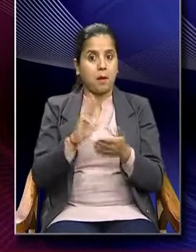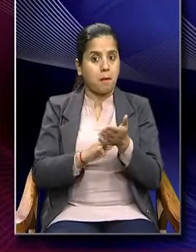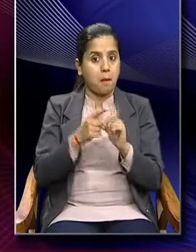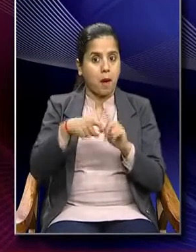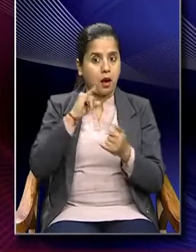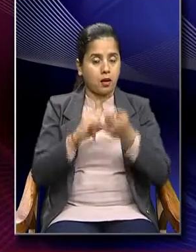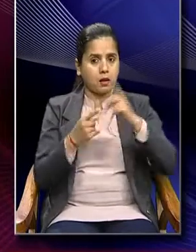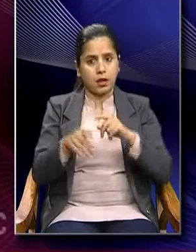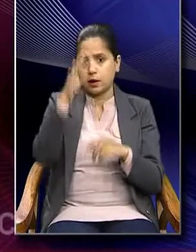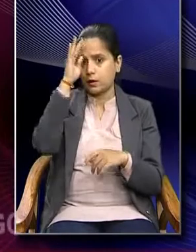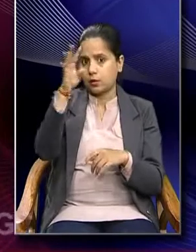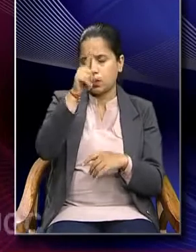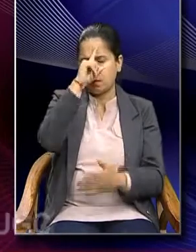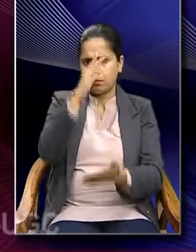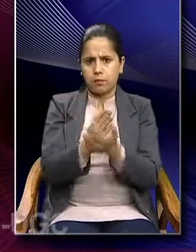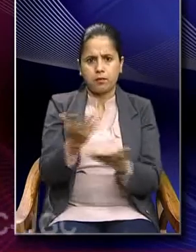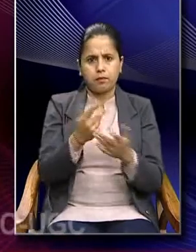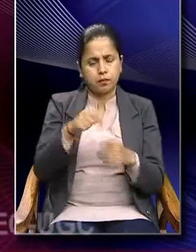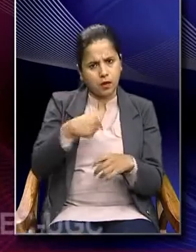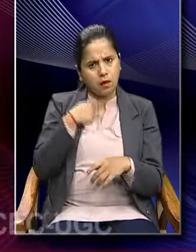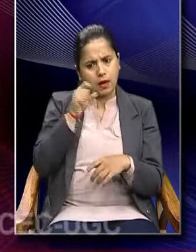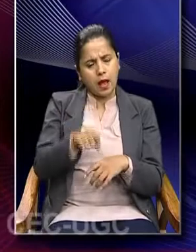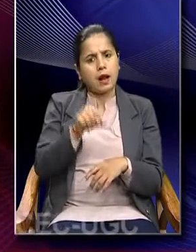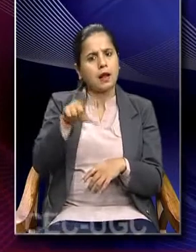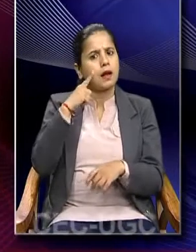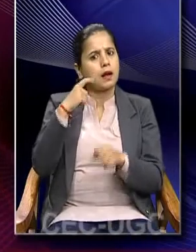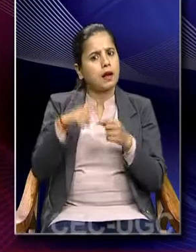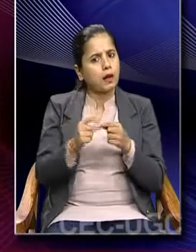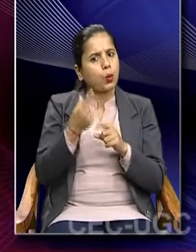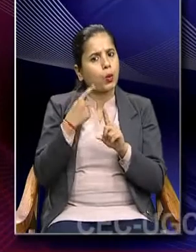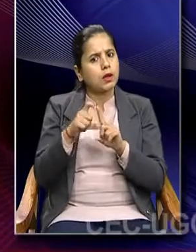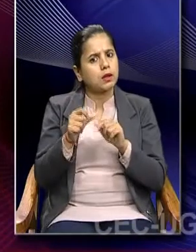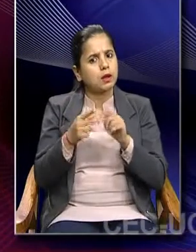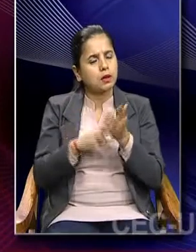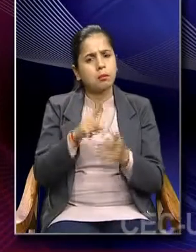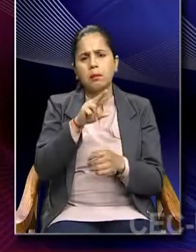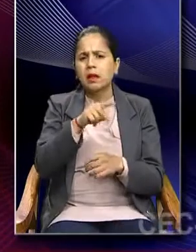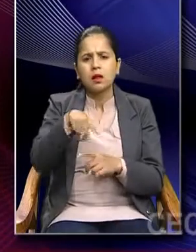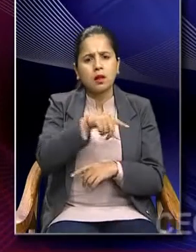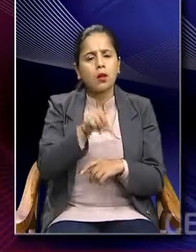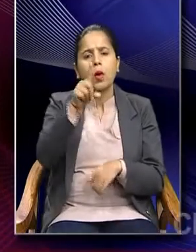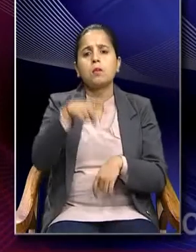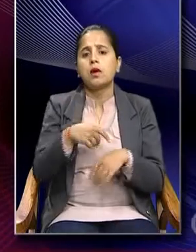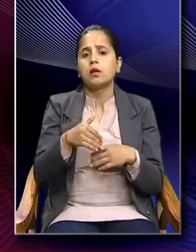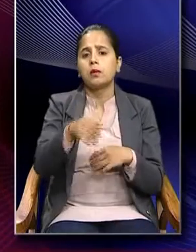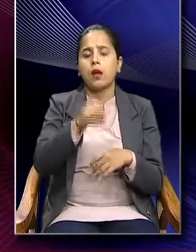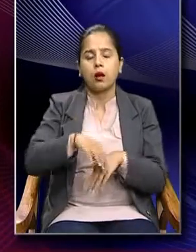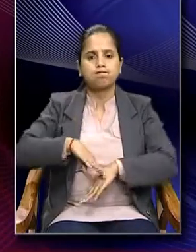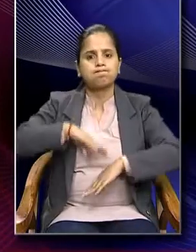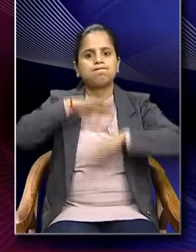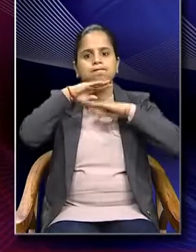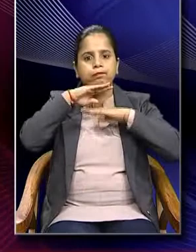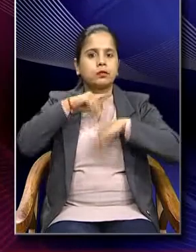of imperialism believe that it is self-liquidating. It means that at one point of time there will come a saturation